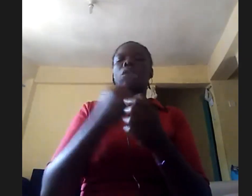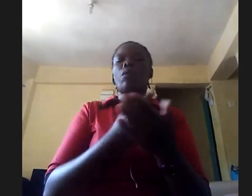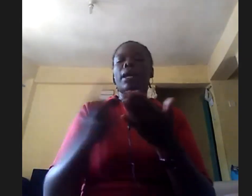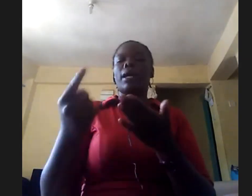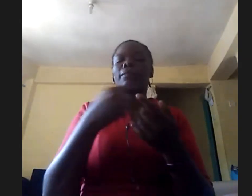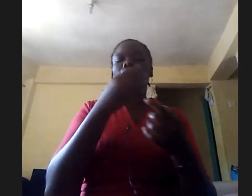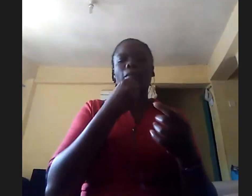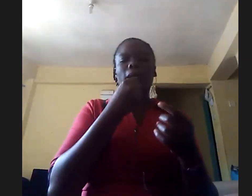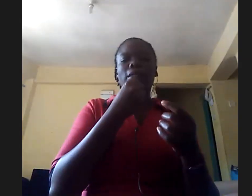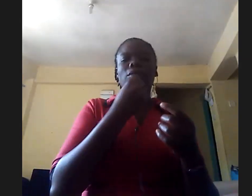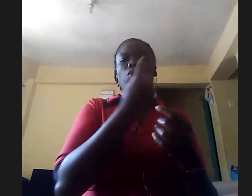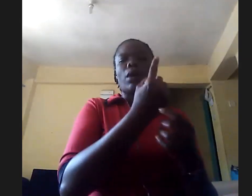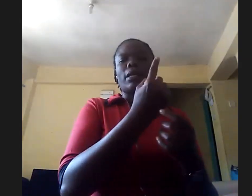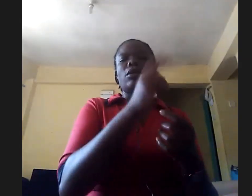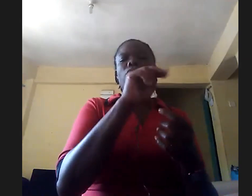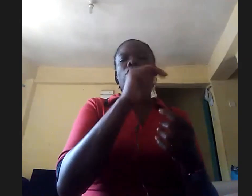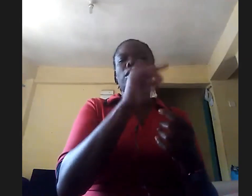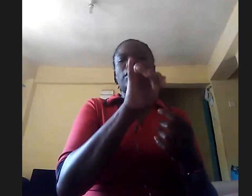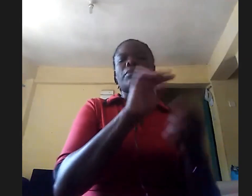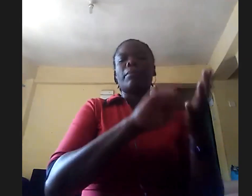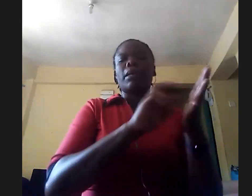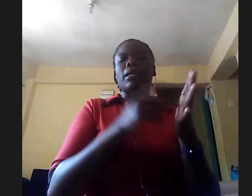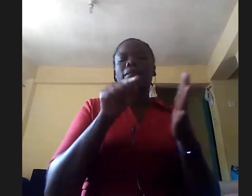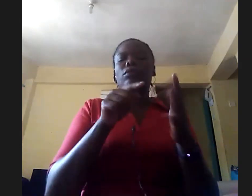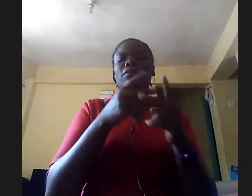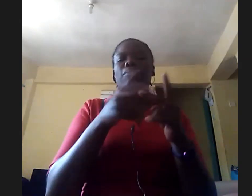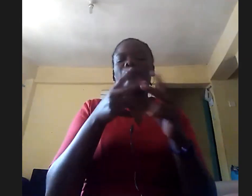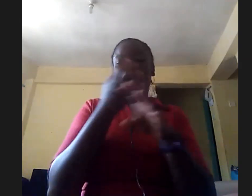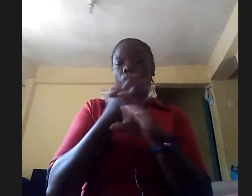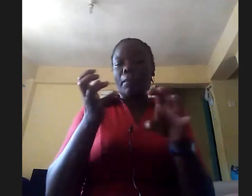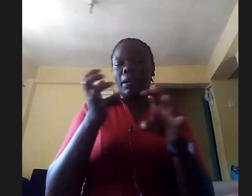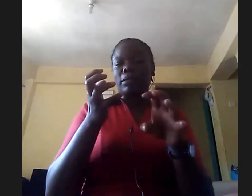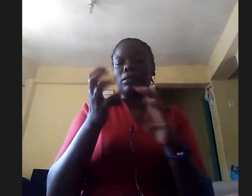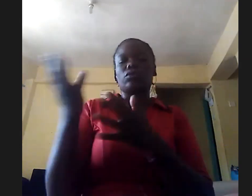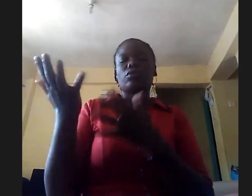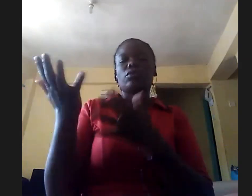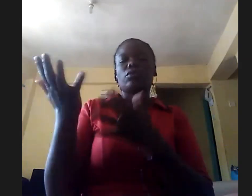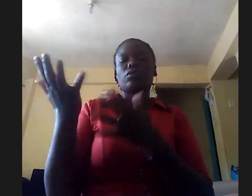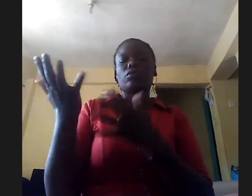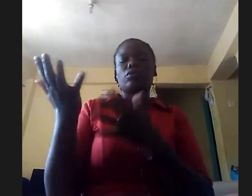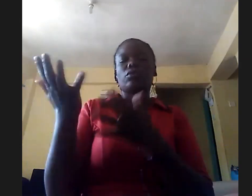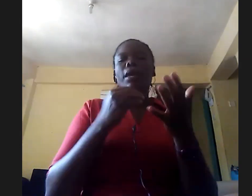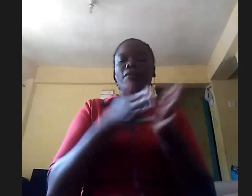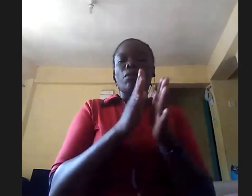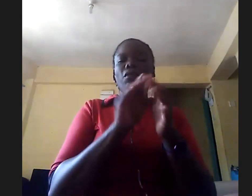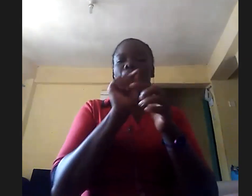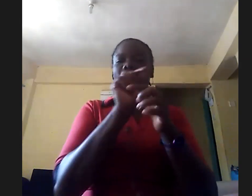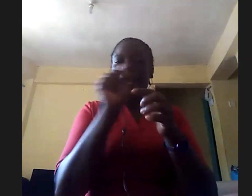still sounds complex. So Yes. uh, to bring it, there's a way you calculate. I don't know